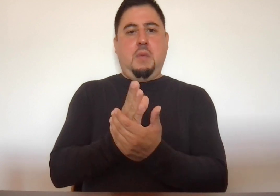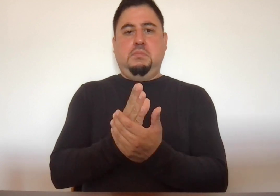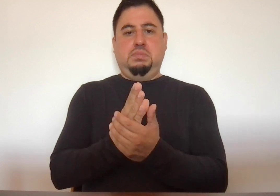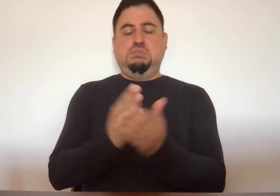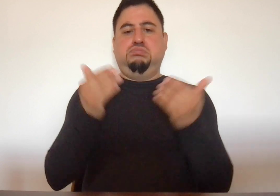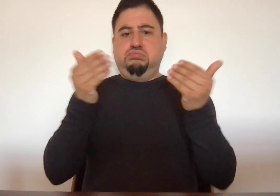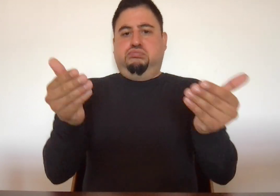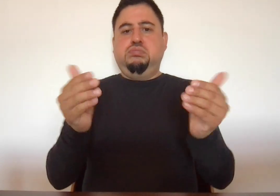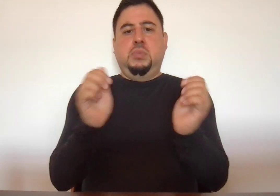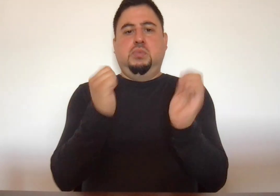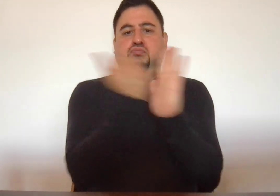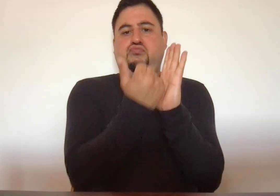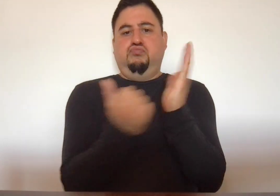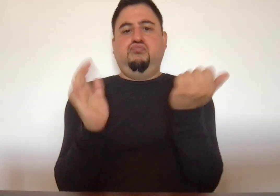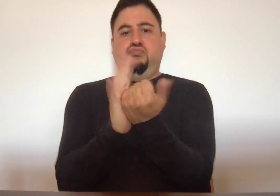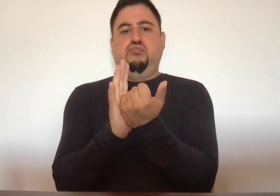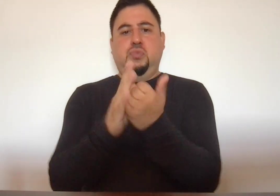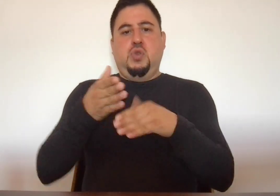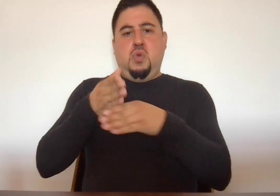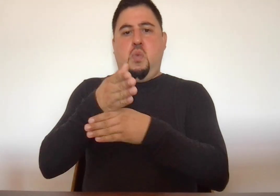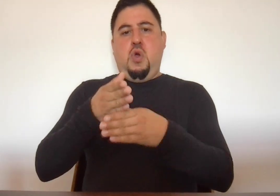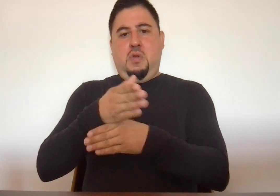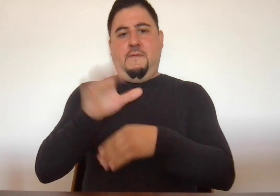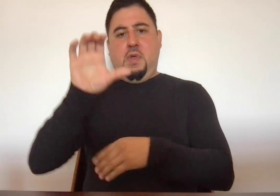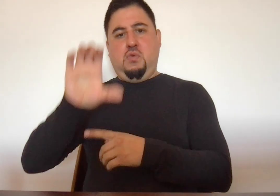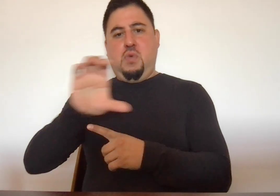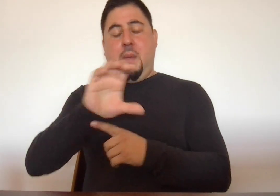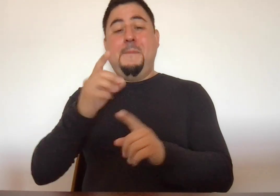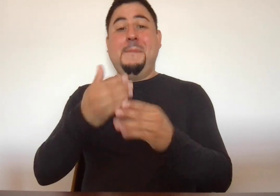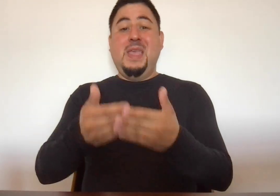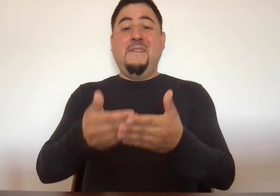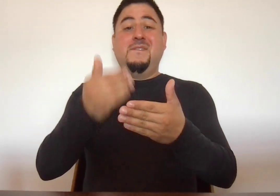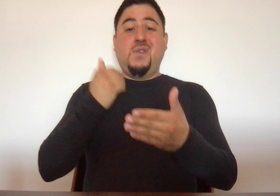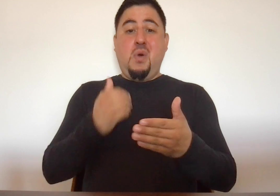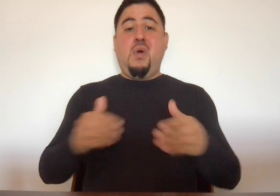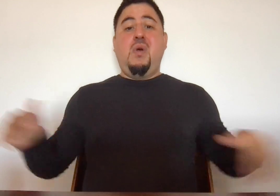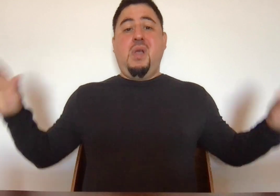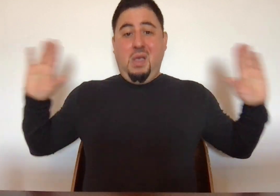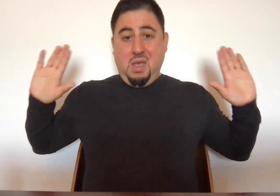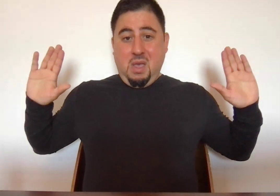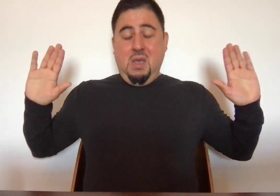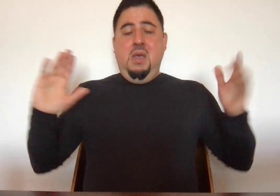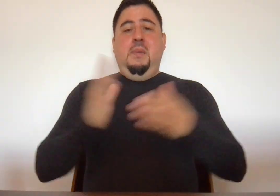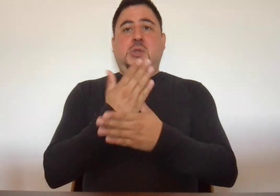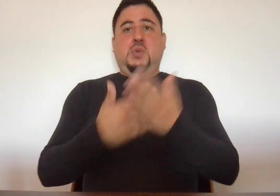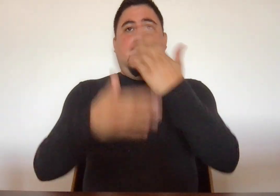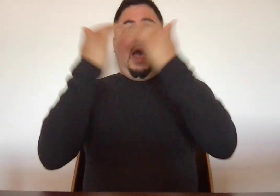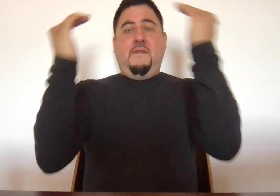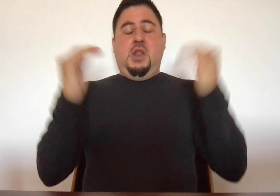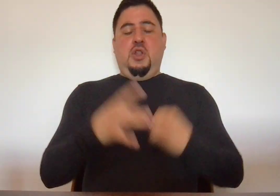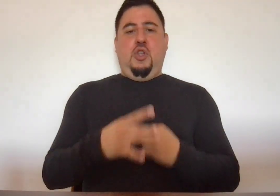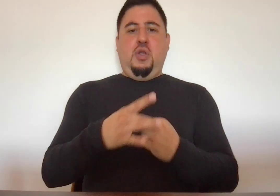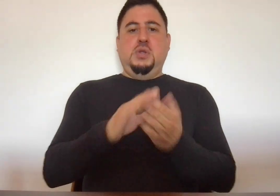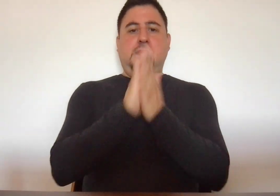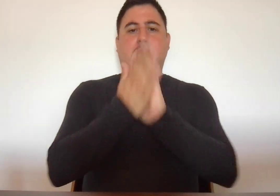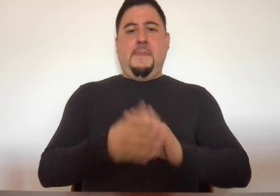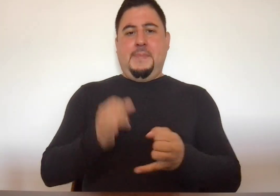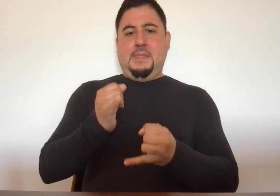the cross. But before his arms were outstretched between heaven and earth to become the lasting sign of